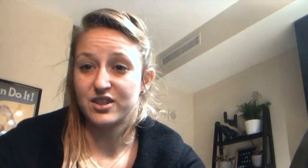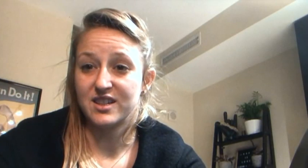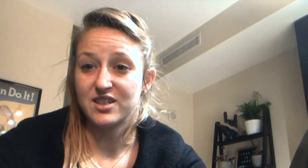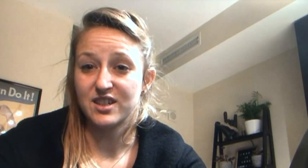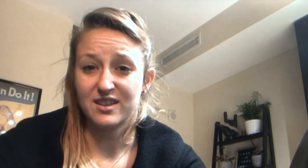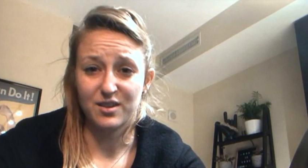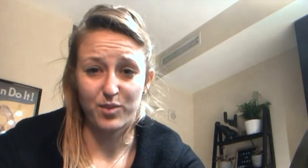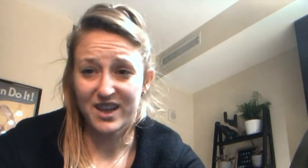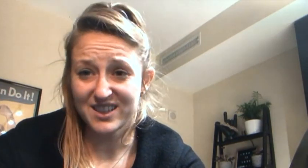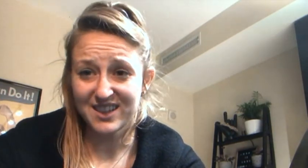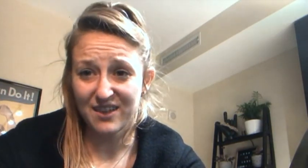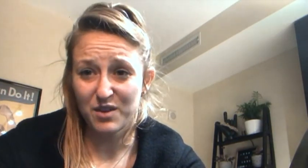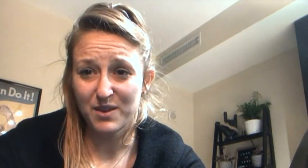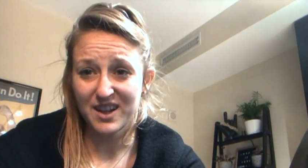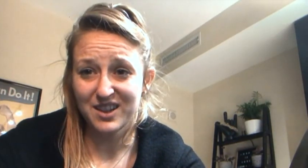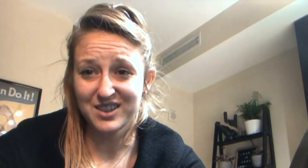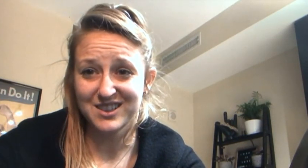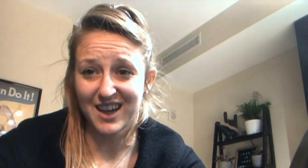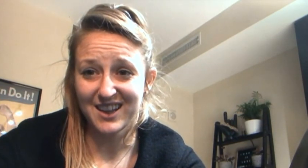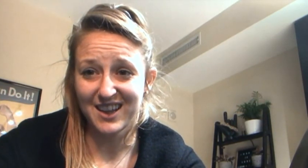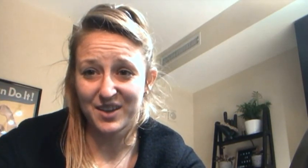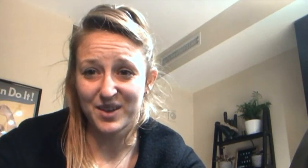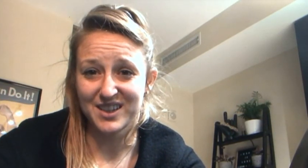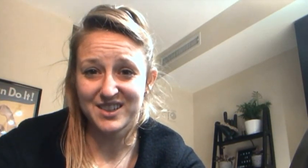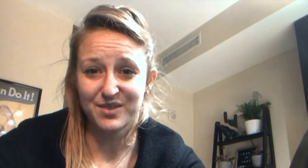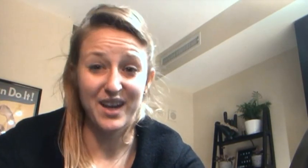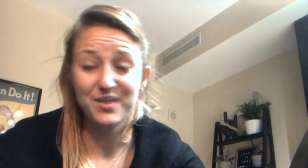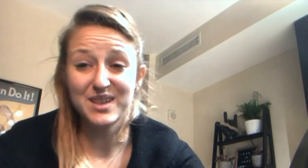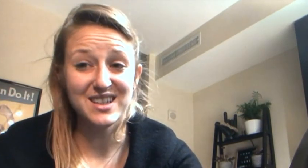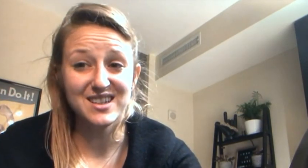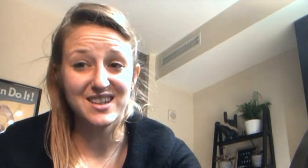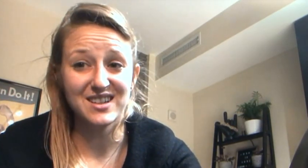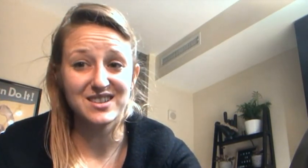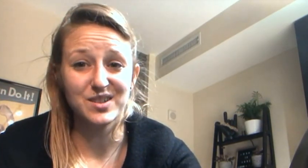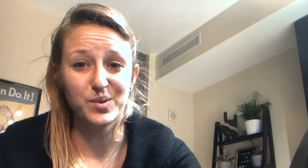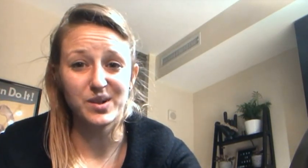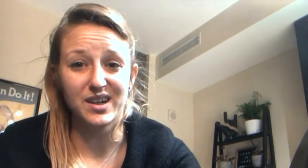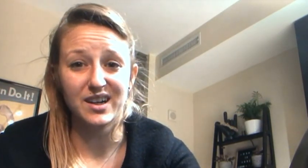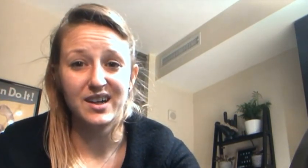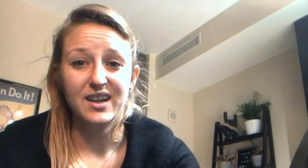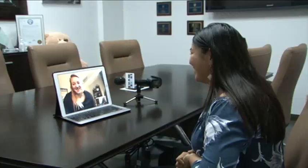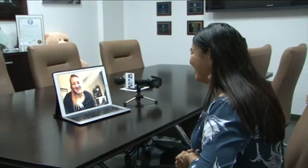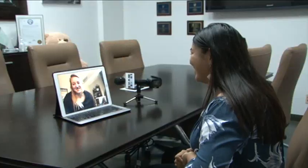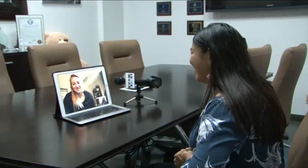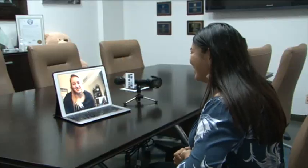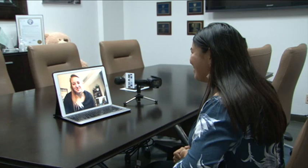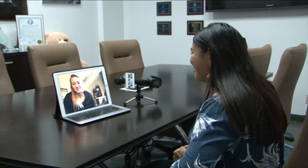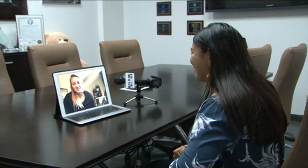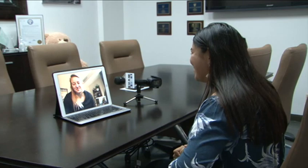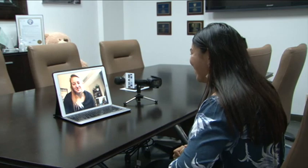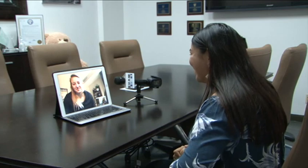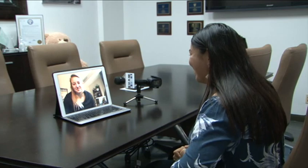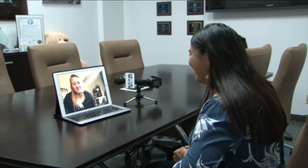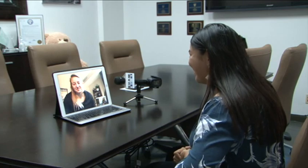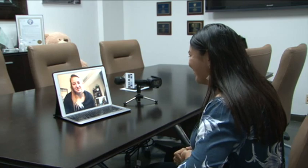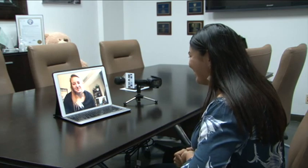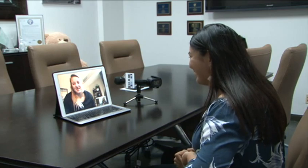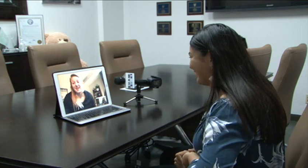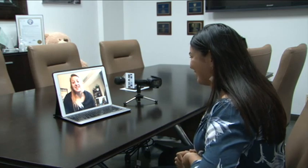our tradition, then why doesn't everybody learn sign language? Why don't we teach it in school? Zimmerman stays in touch with friends and family